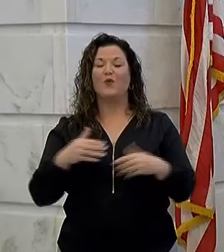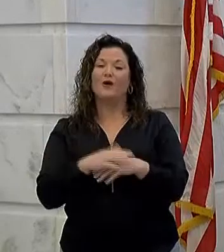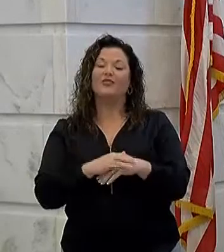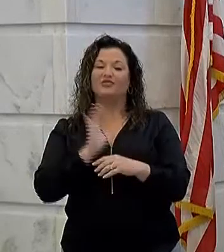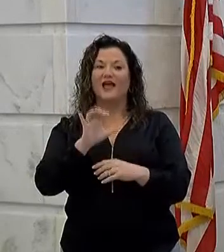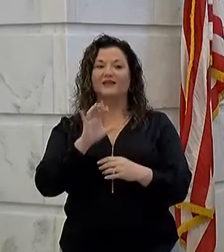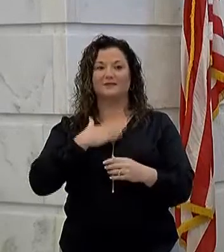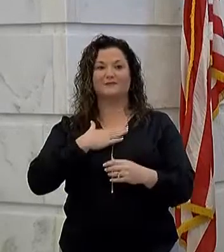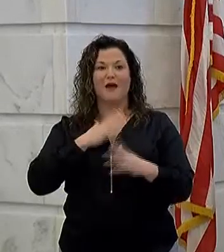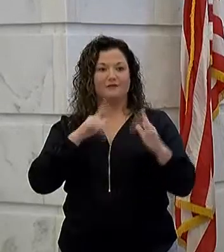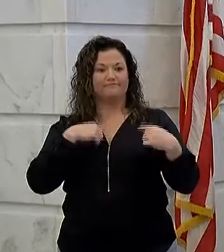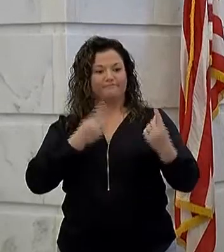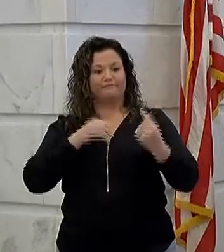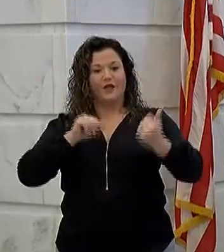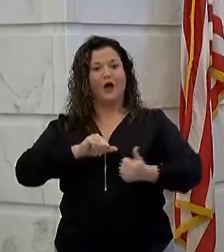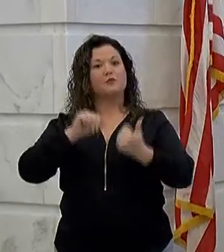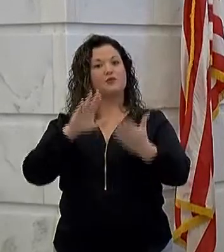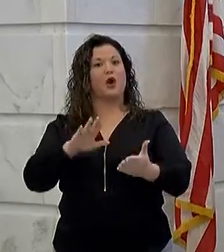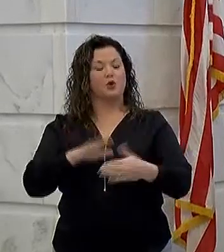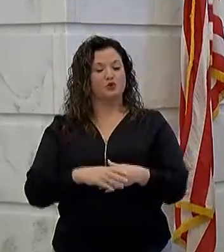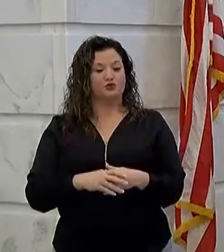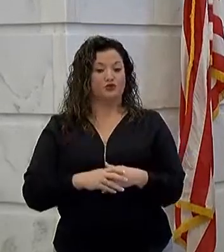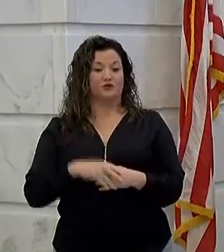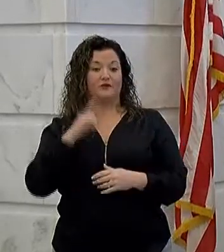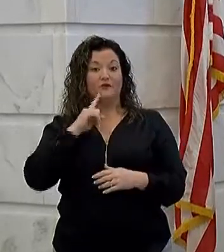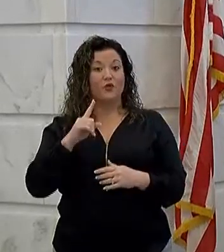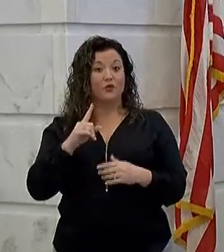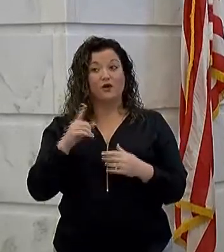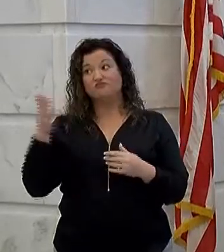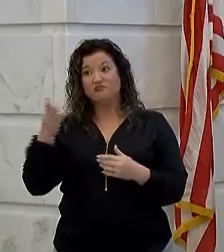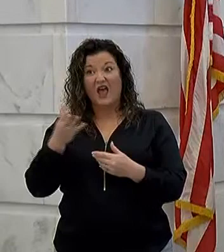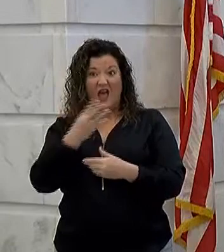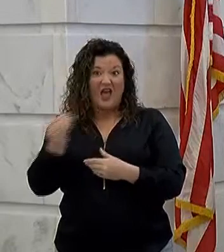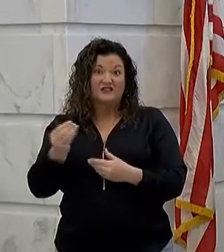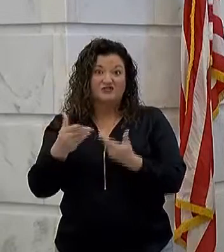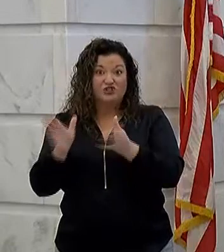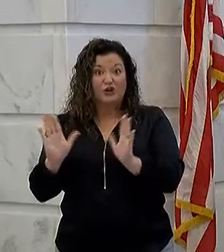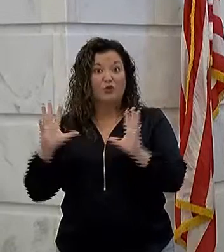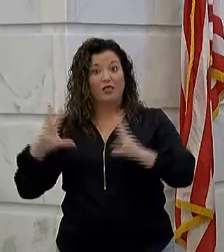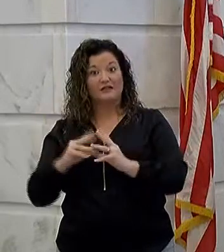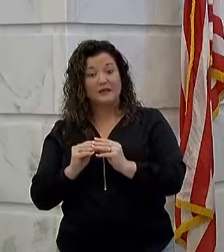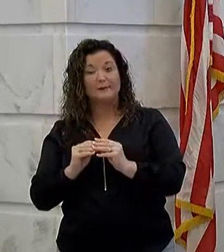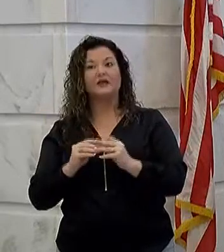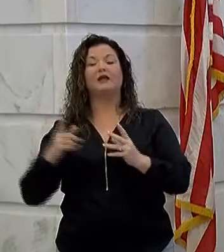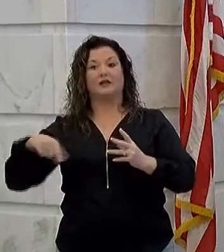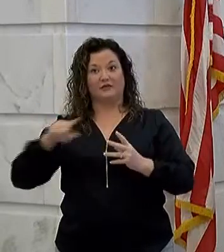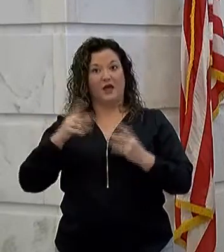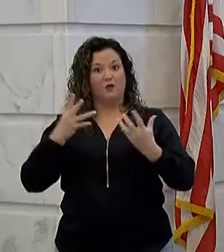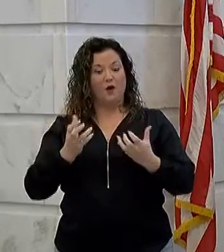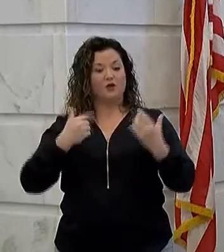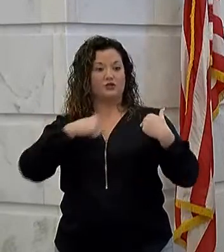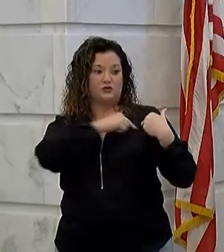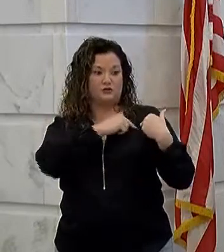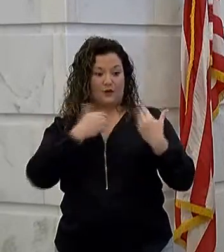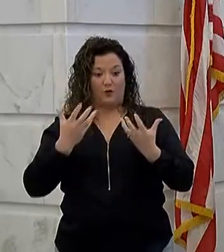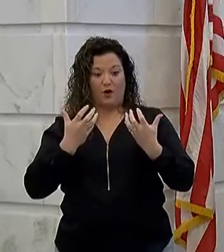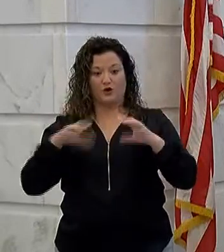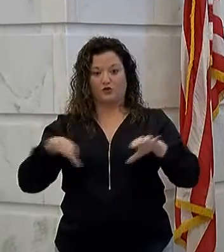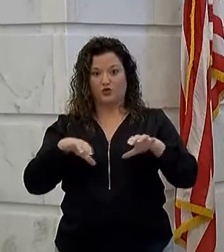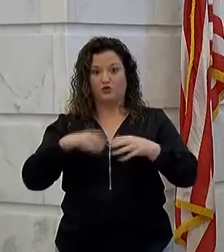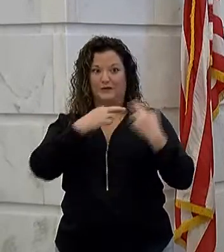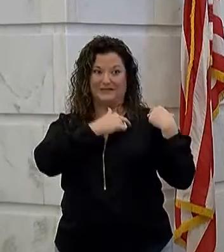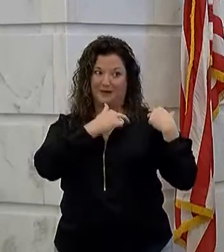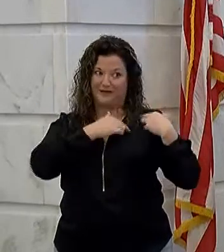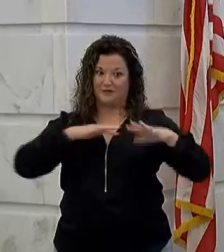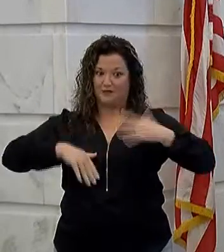been the approach that I've had and the General Assembly has had, is we want to do this responsibly, and we've